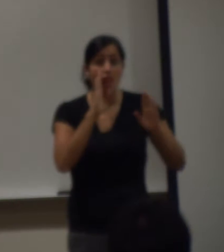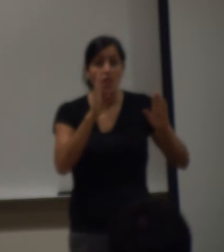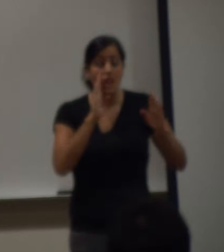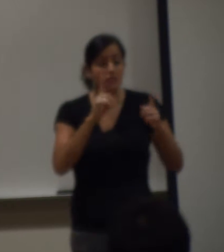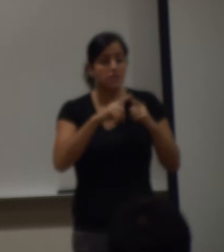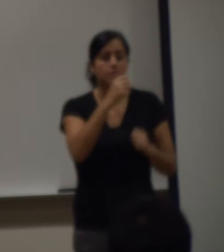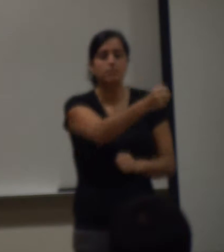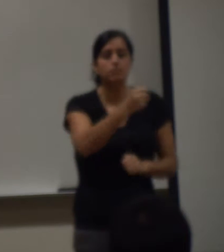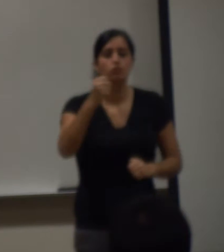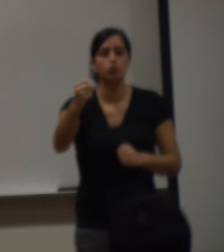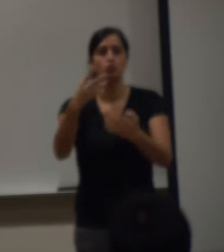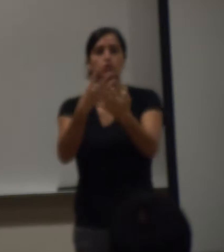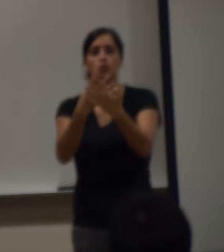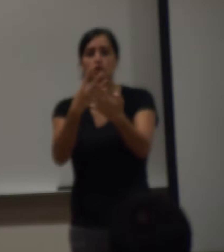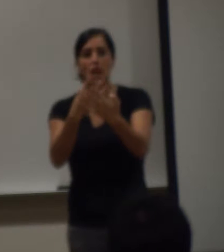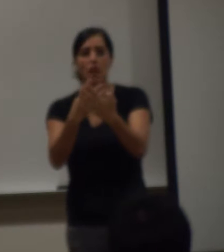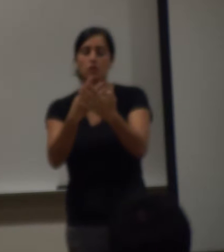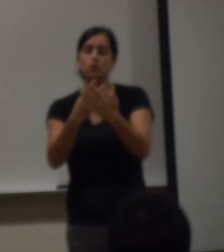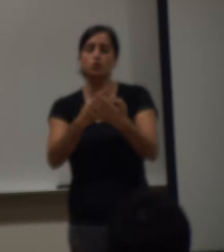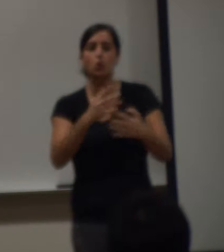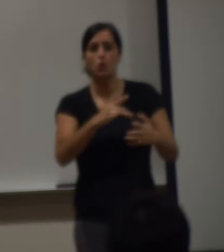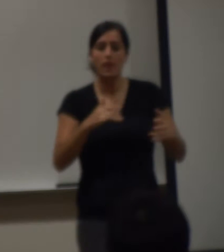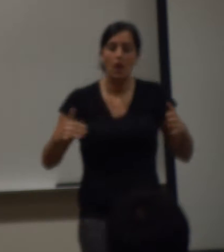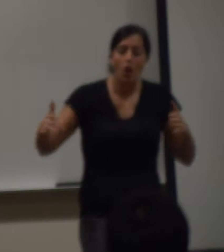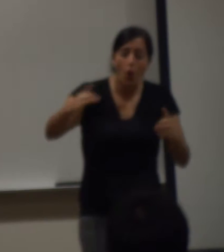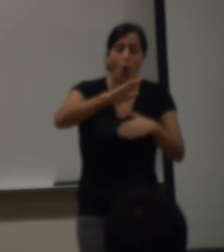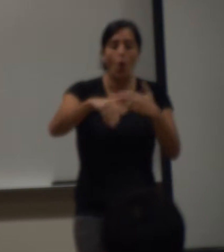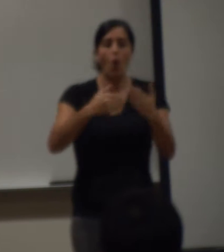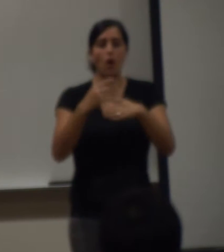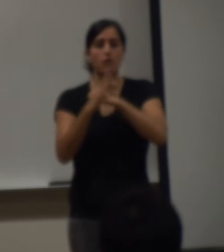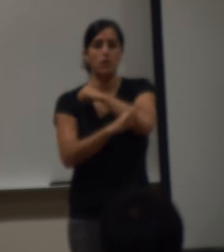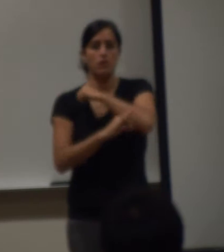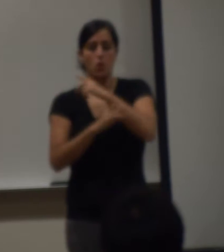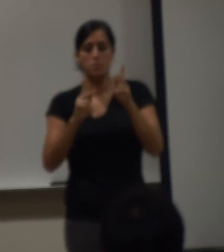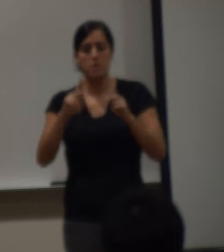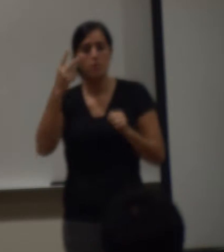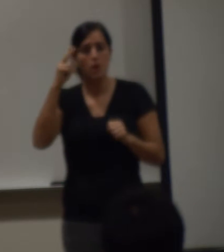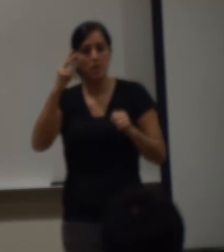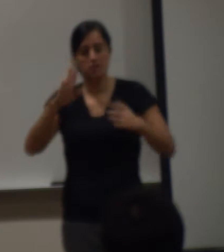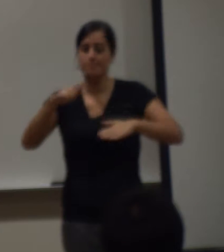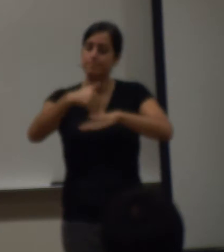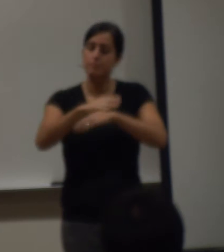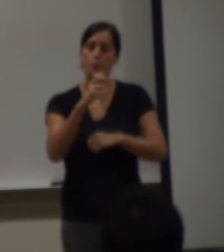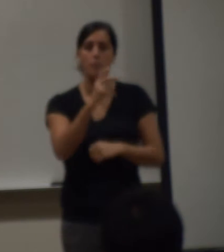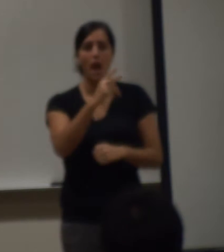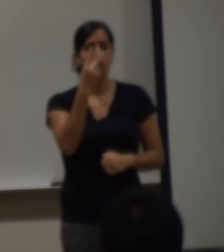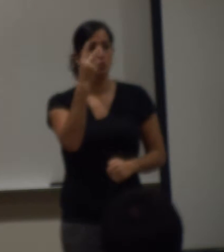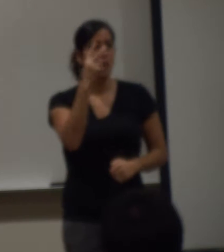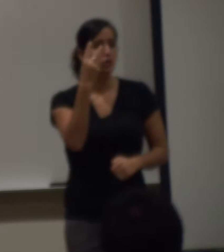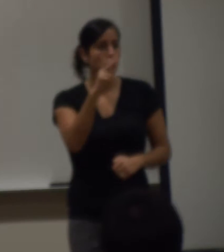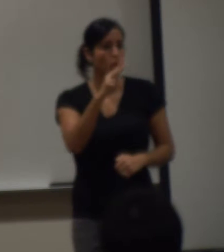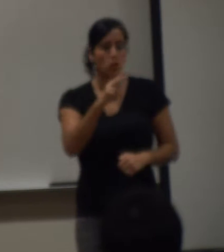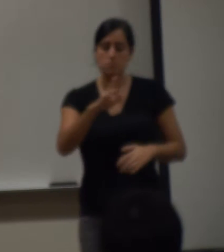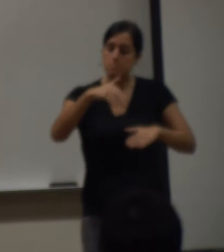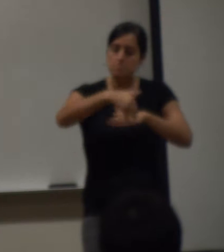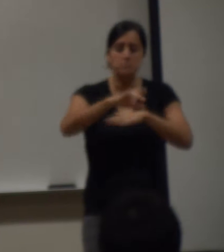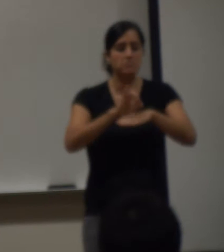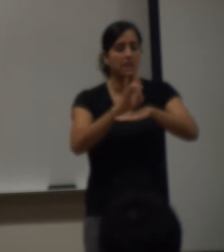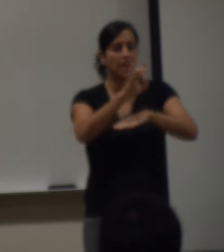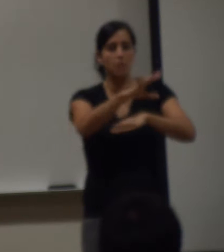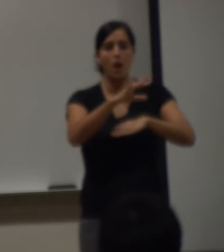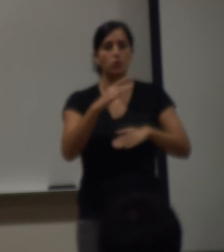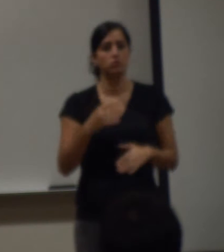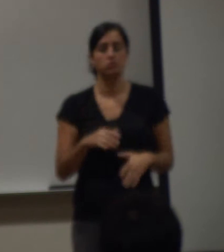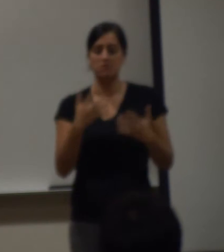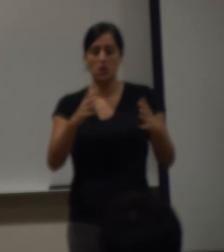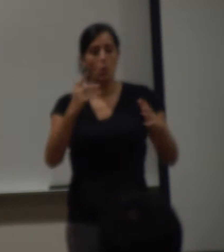or to Mexico in the case of those Americans who have been caught up in the immigration sweeps. The same